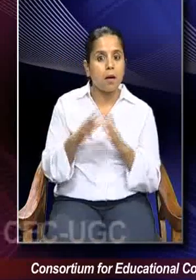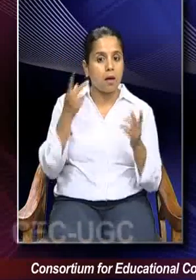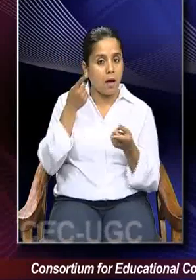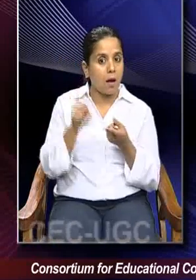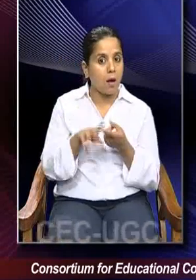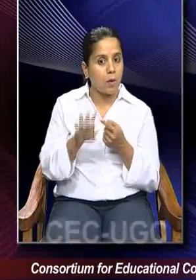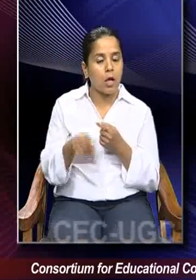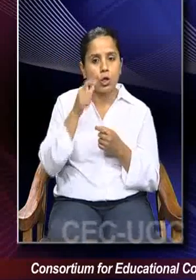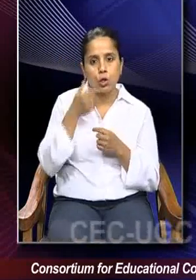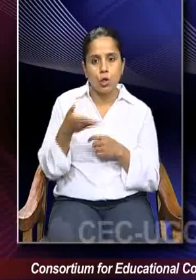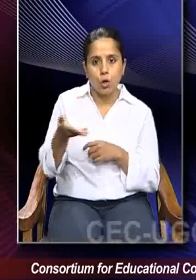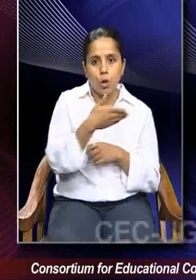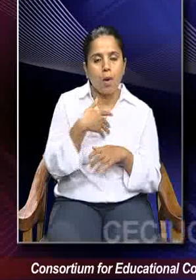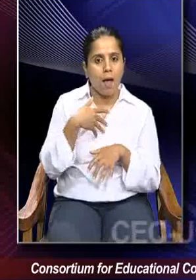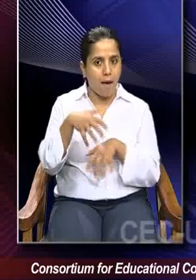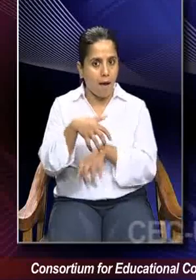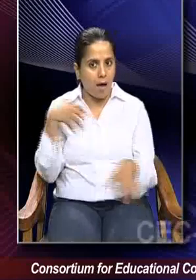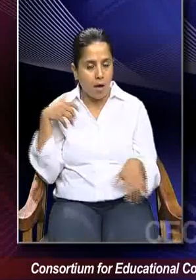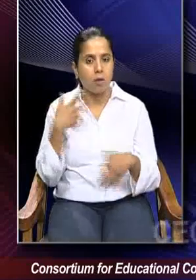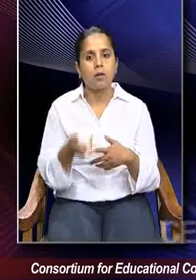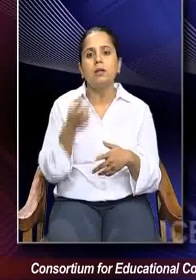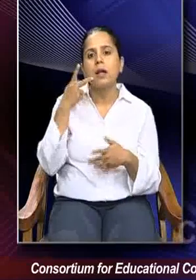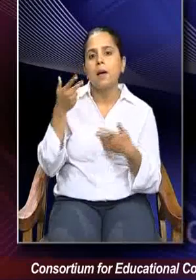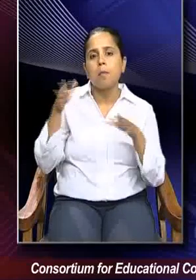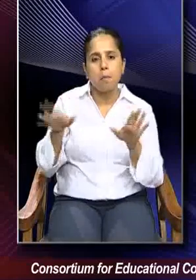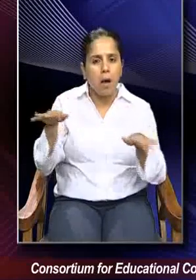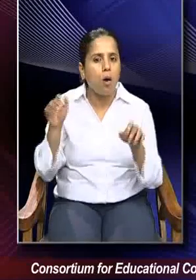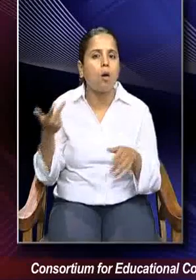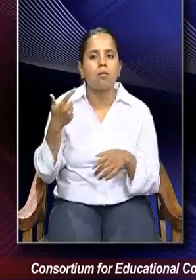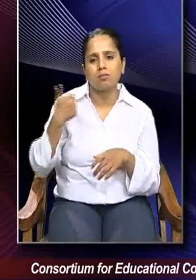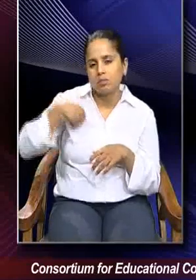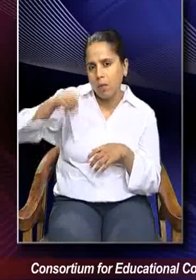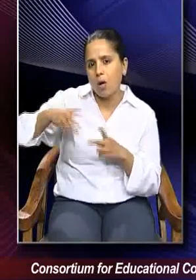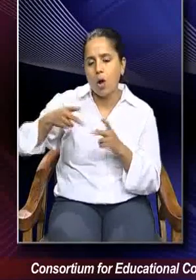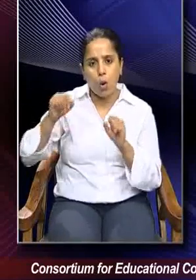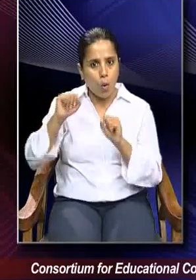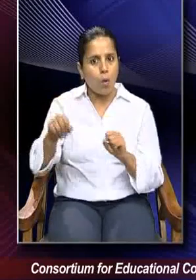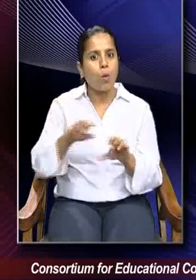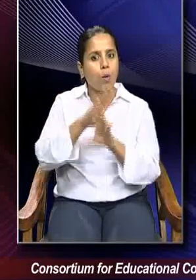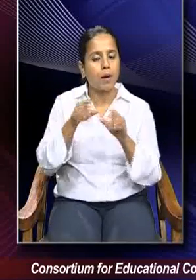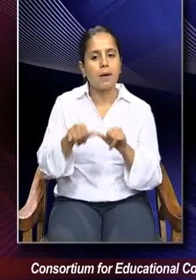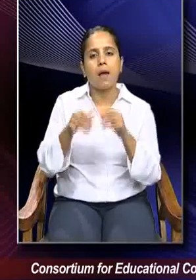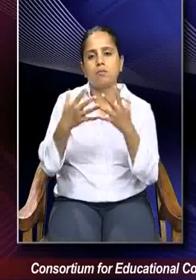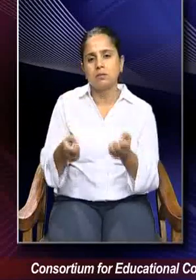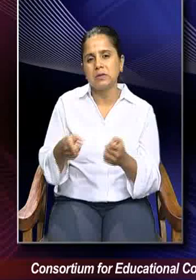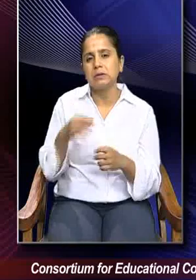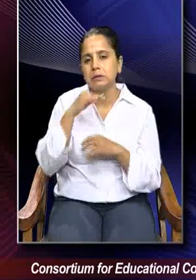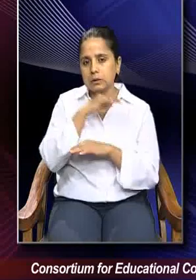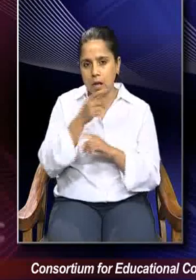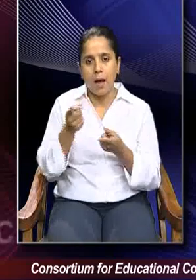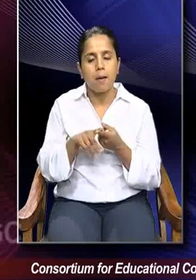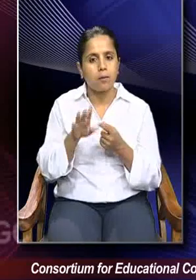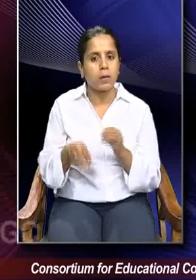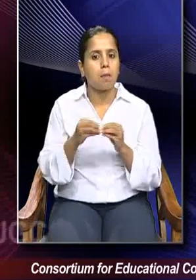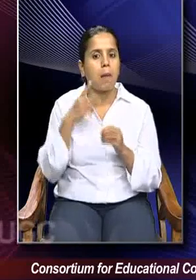of human, animal and bird excreta which constitute a major source of land pollution by